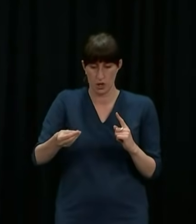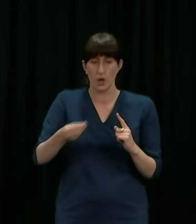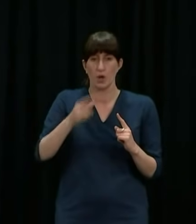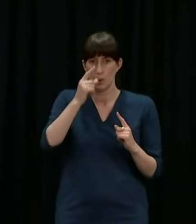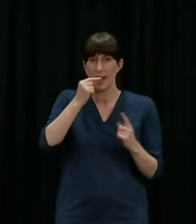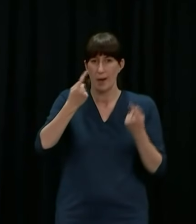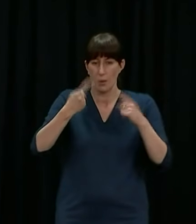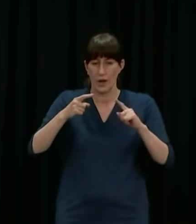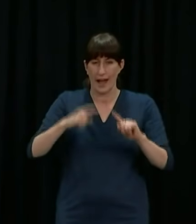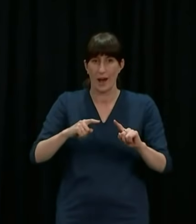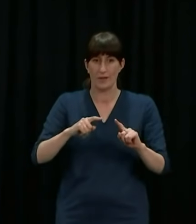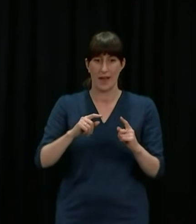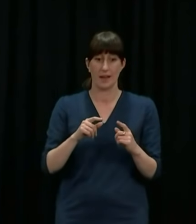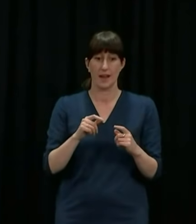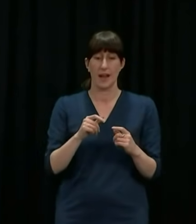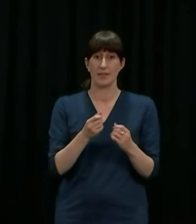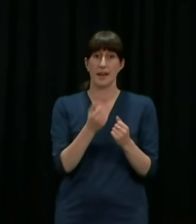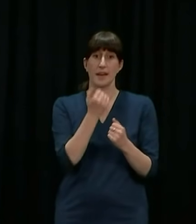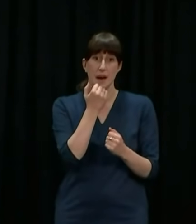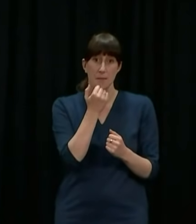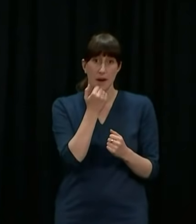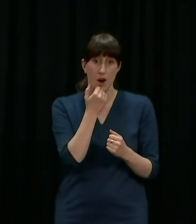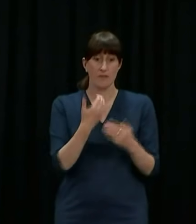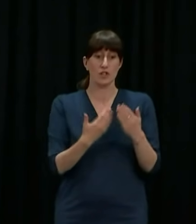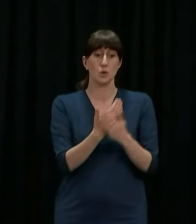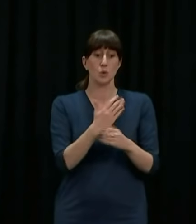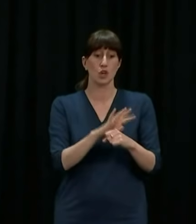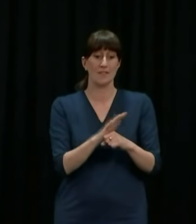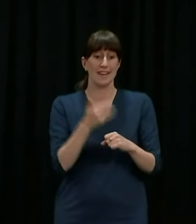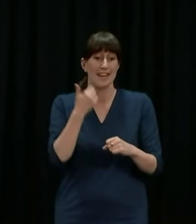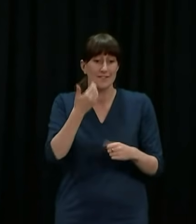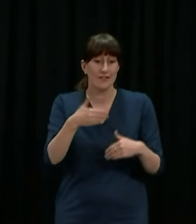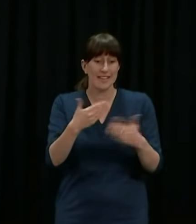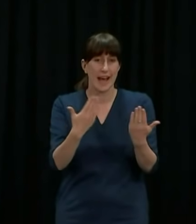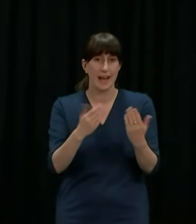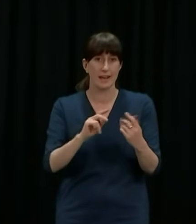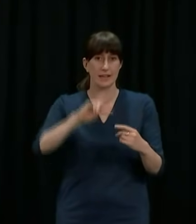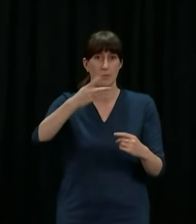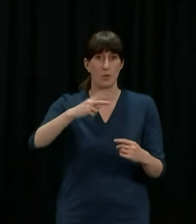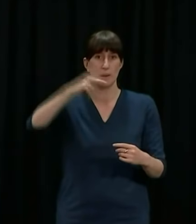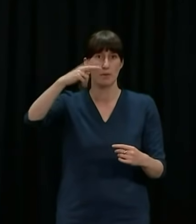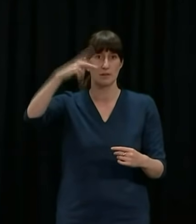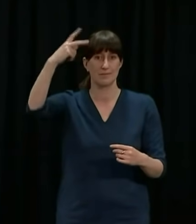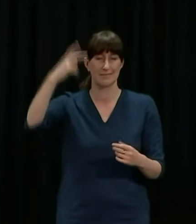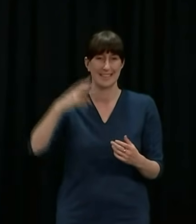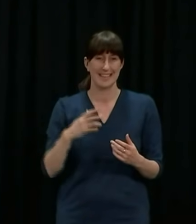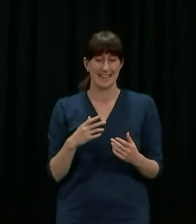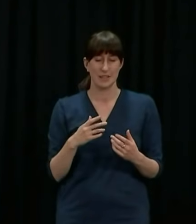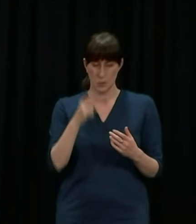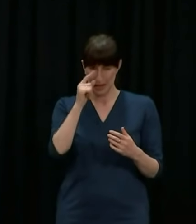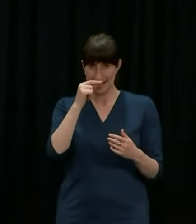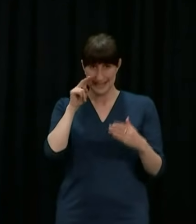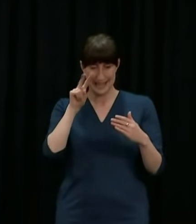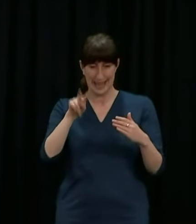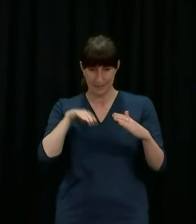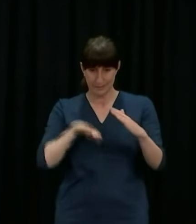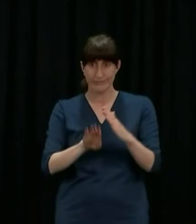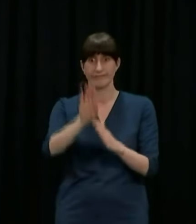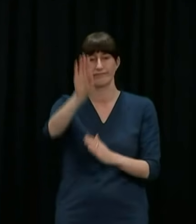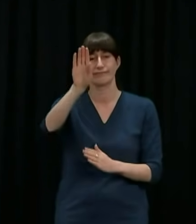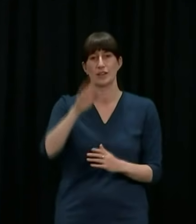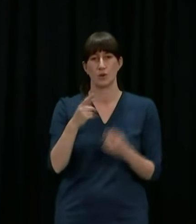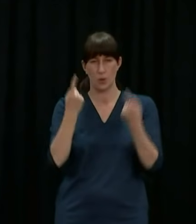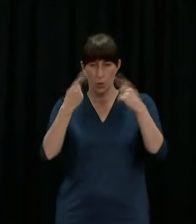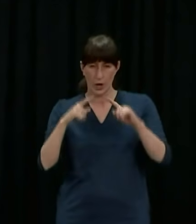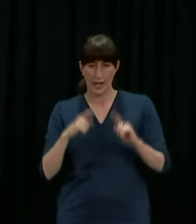cases doubling on a fairly regular basis, and that does lead you to an exponential growth curve. So I think we can all do our own maths and